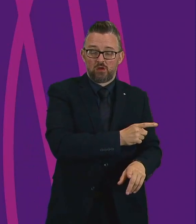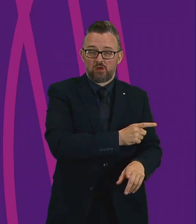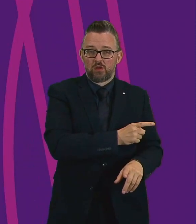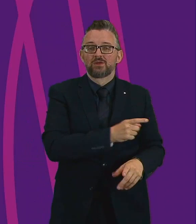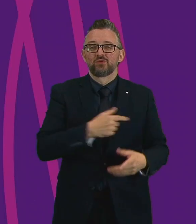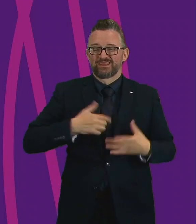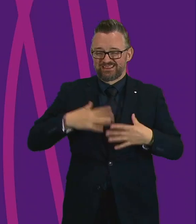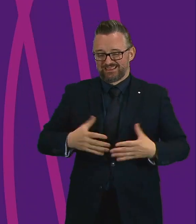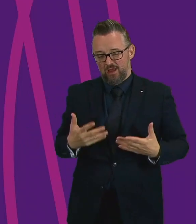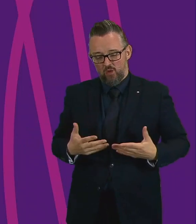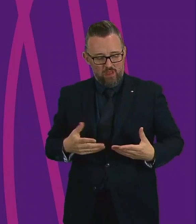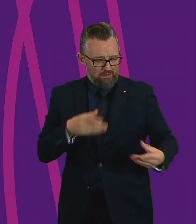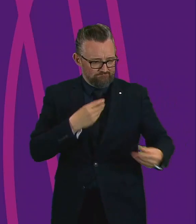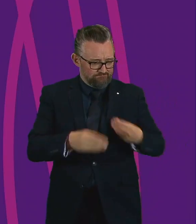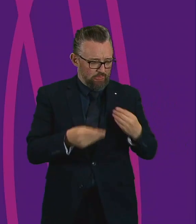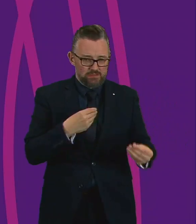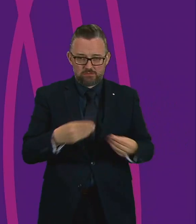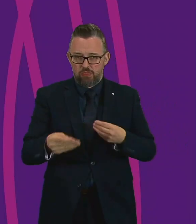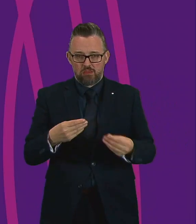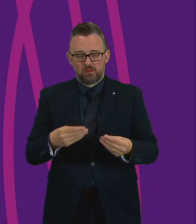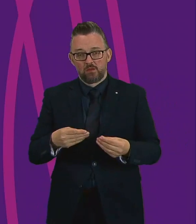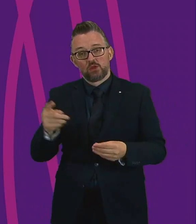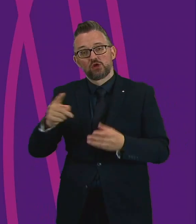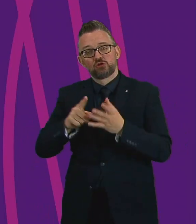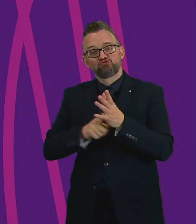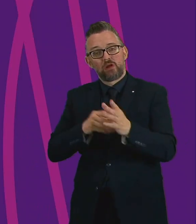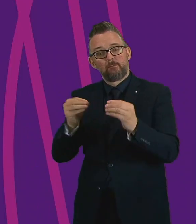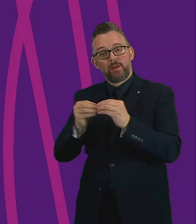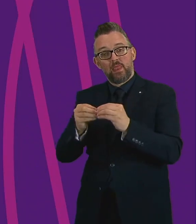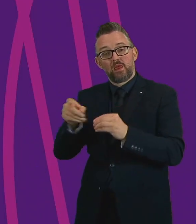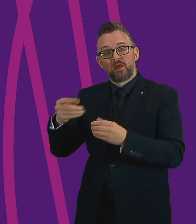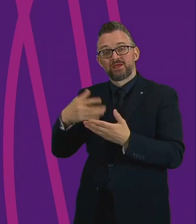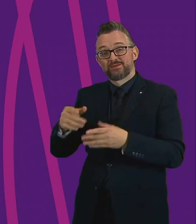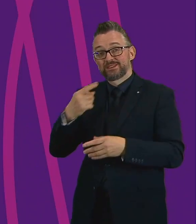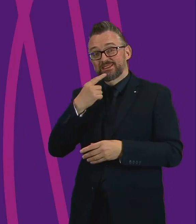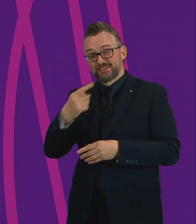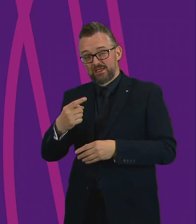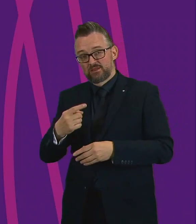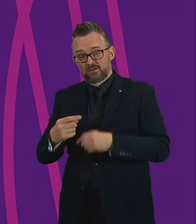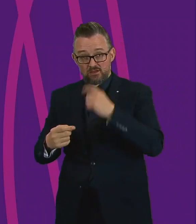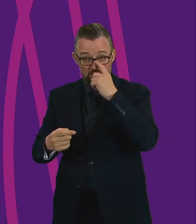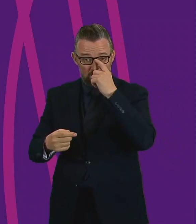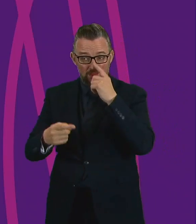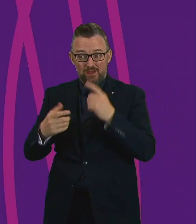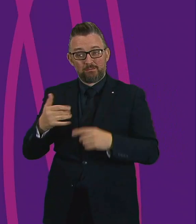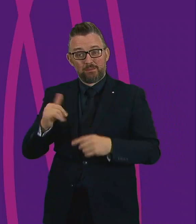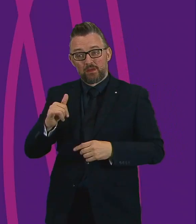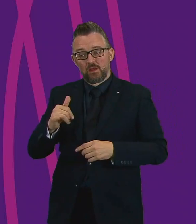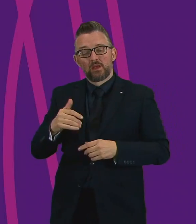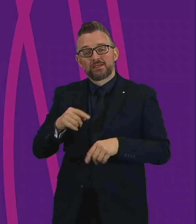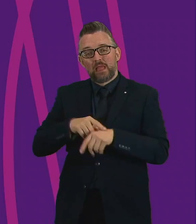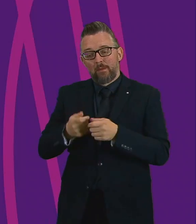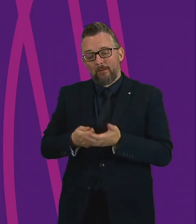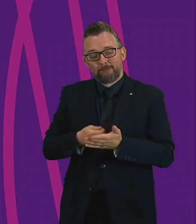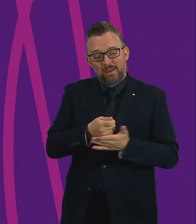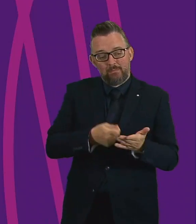now, and Jackie Baillie suggested that one form of flexibility could be more time to pay back that £1 billion, but